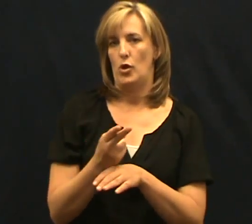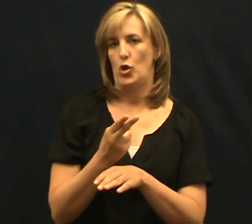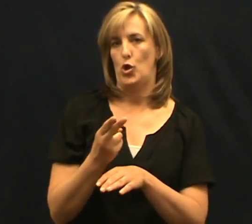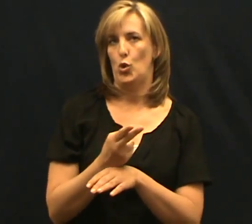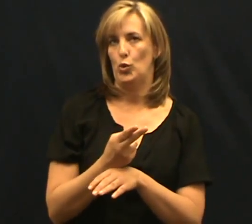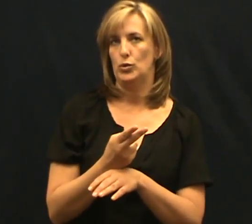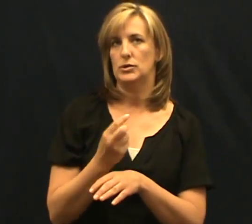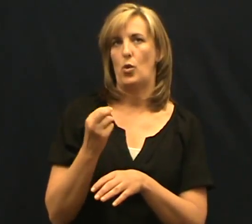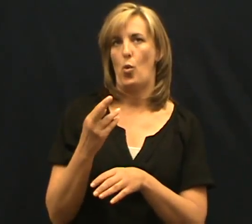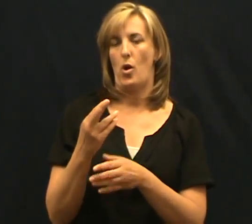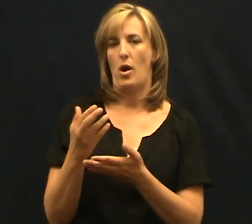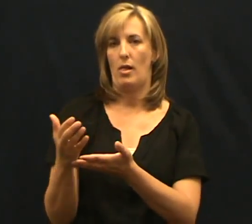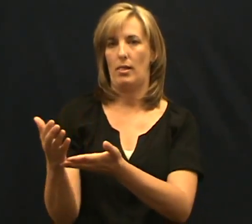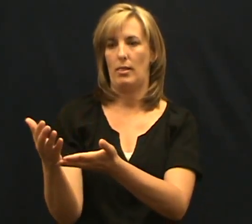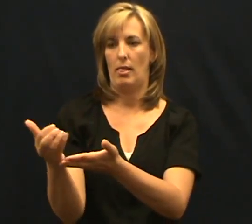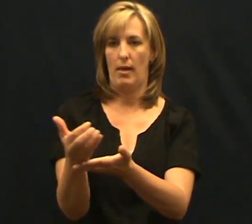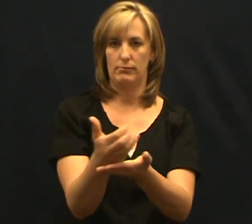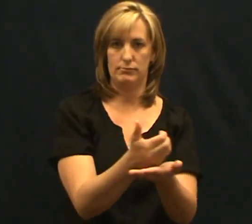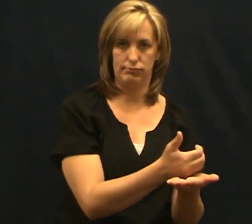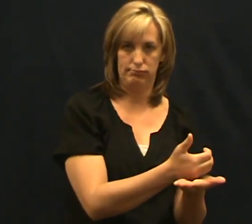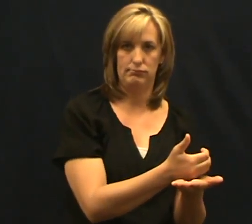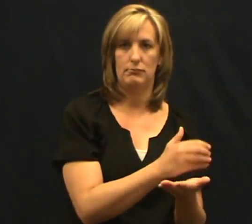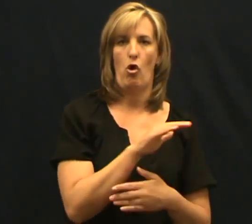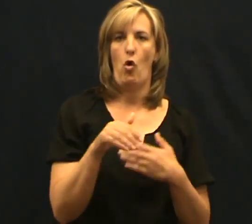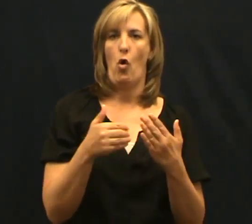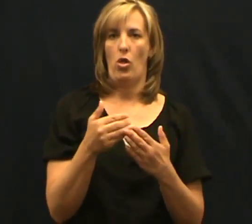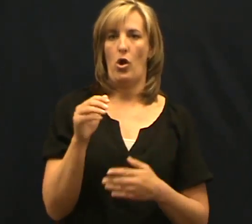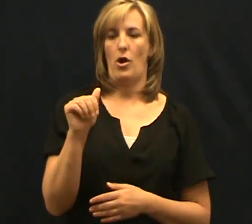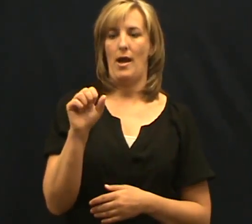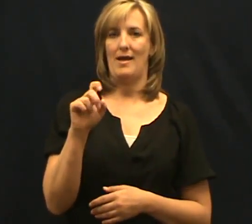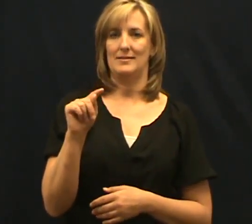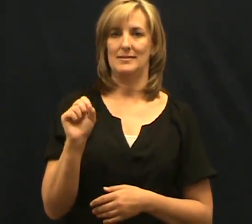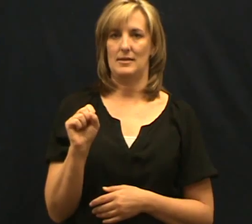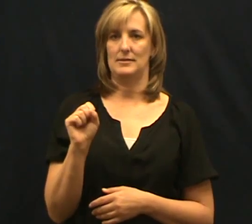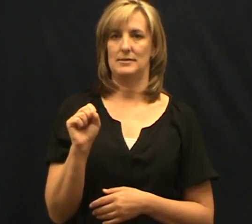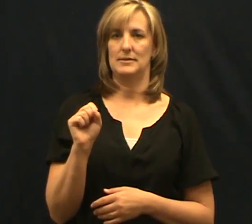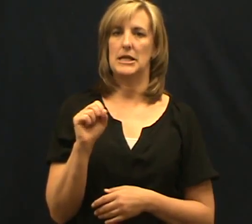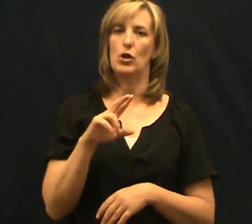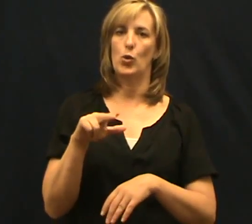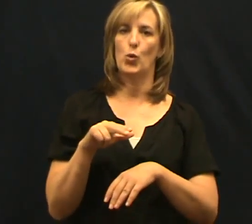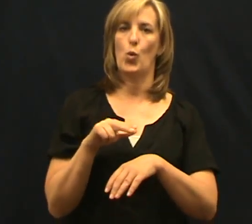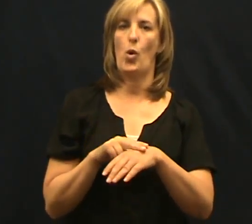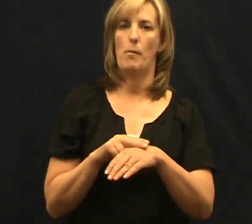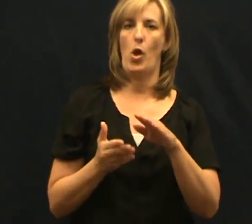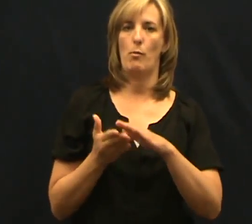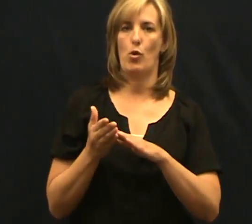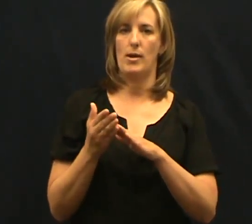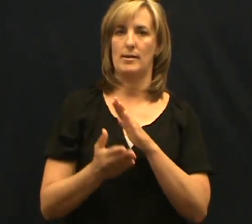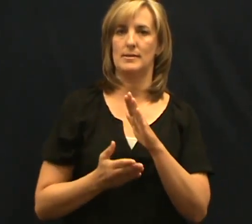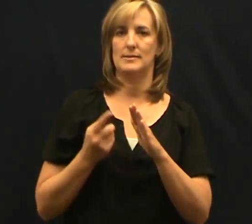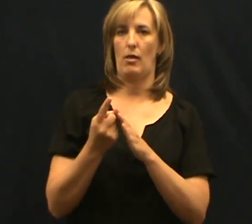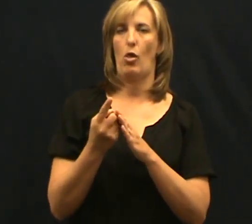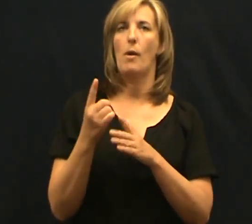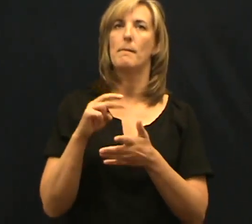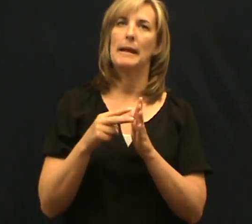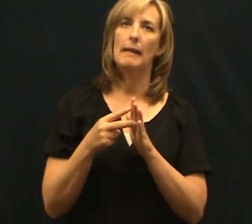collect those assets within a year within our normal operating cycle. Non-current means they're going to